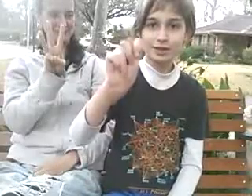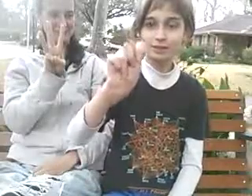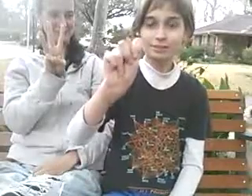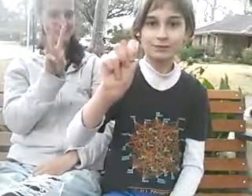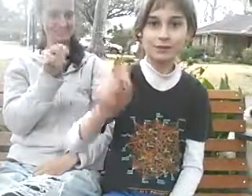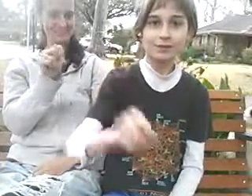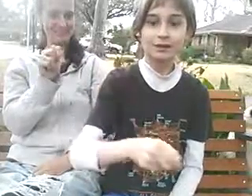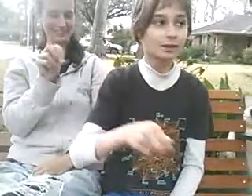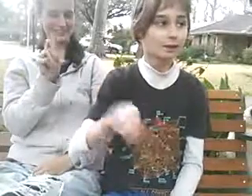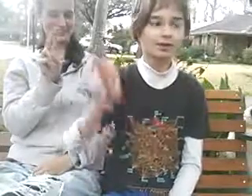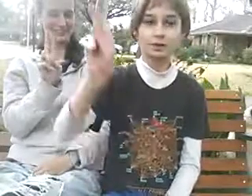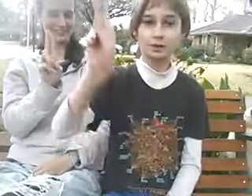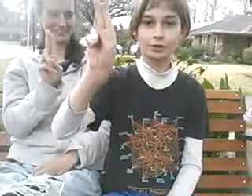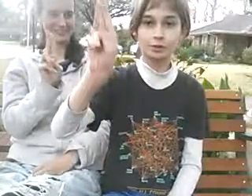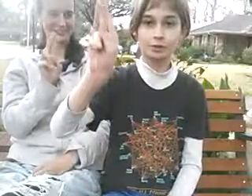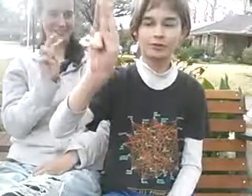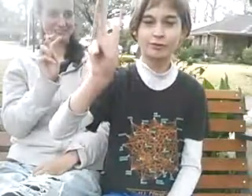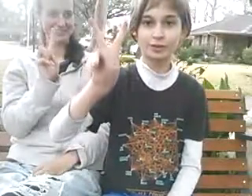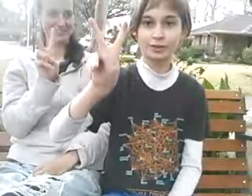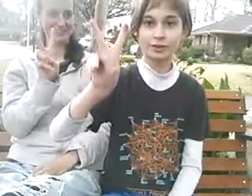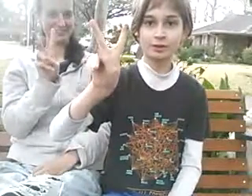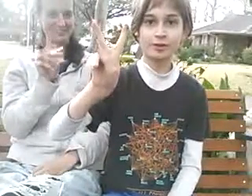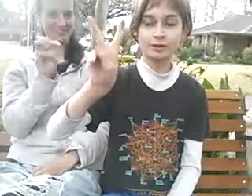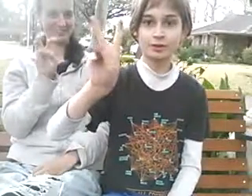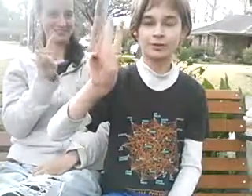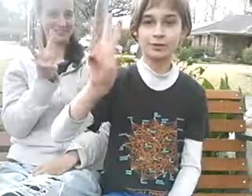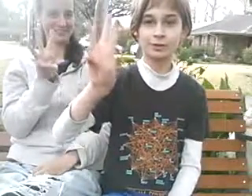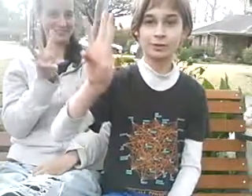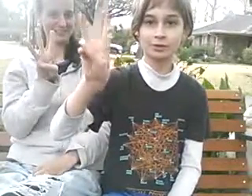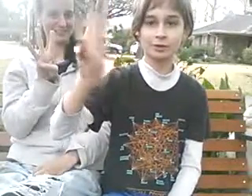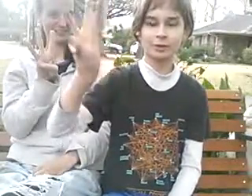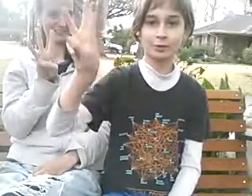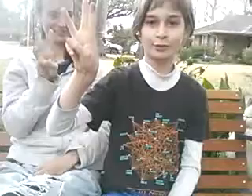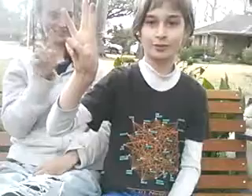T, U, V, W,